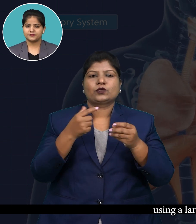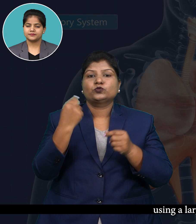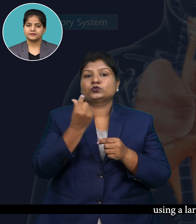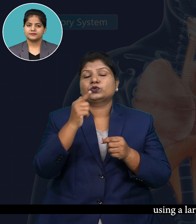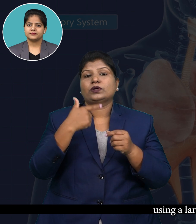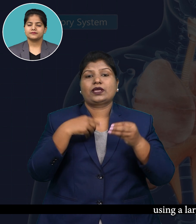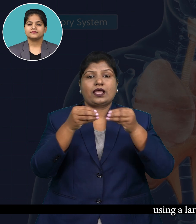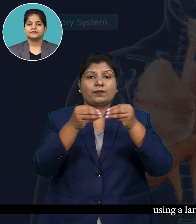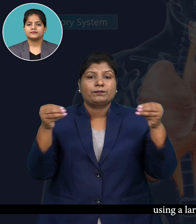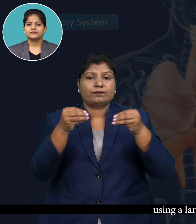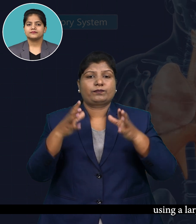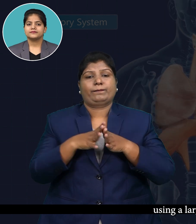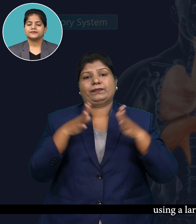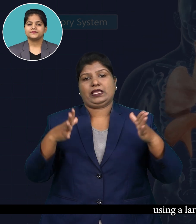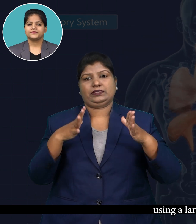band.